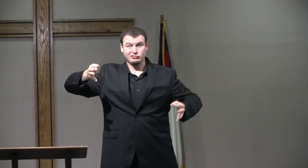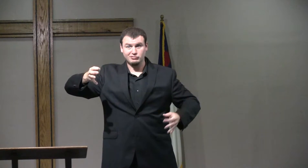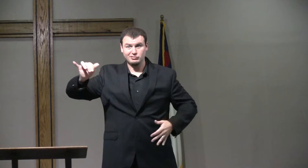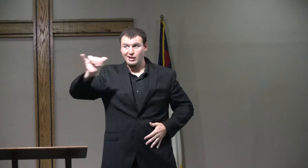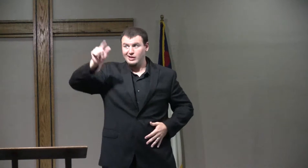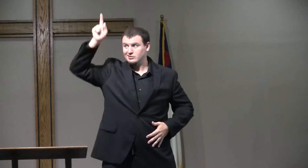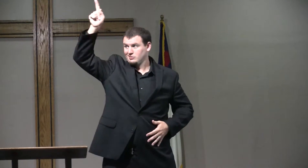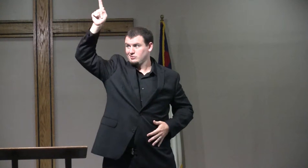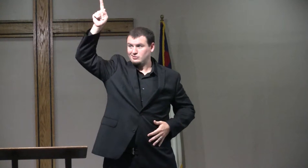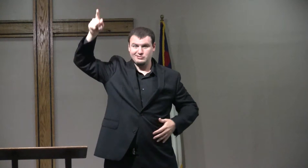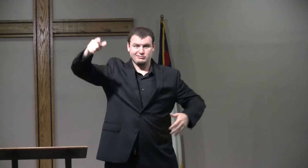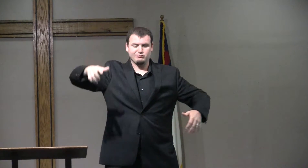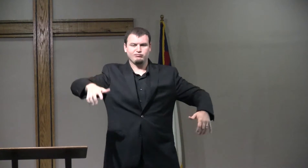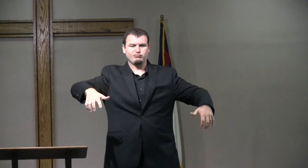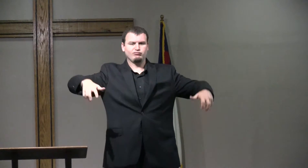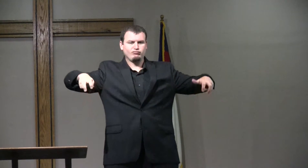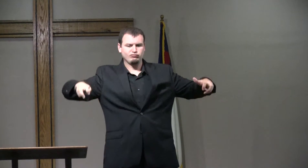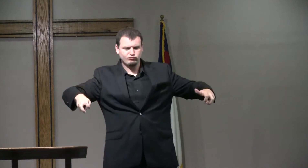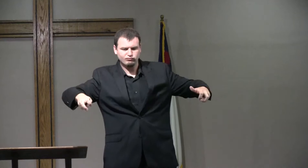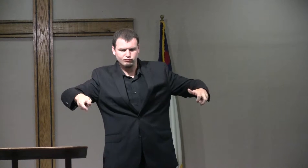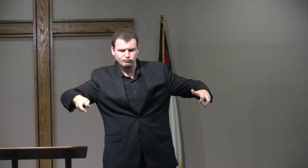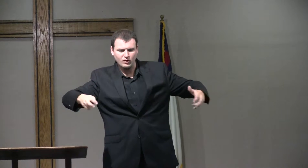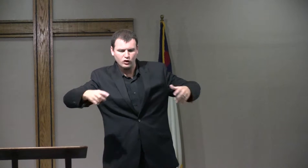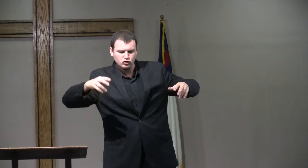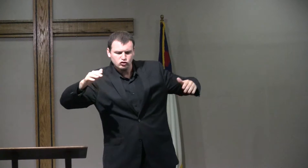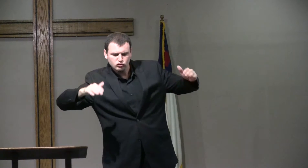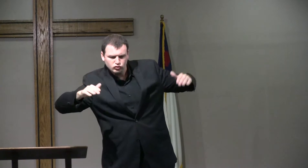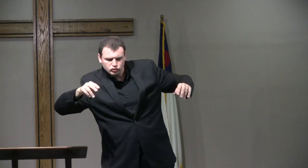talks about God being the judge, God on the throne.